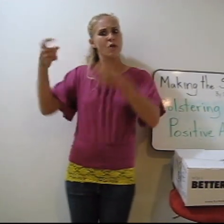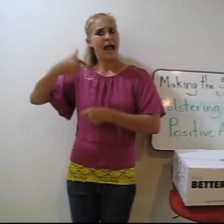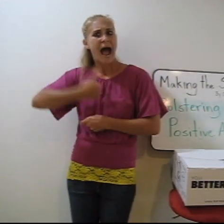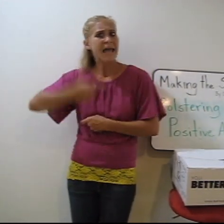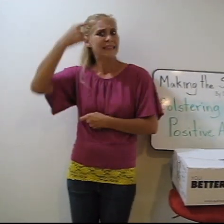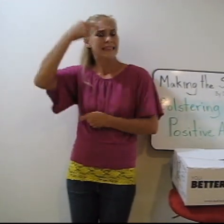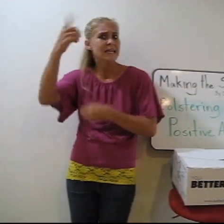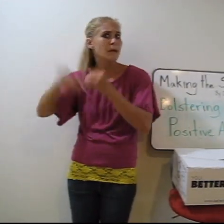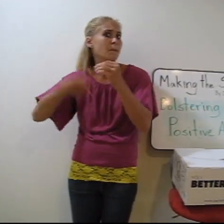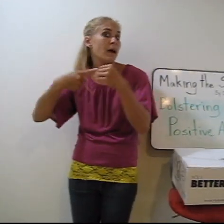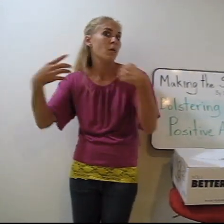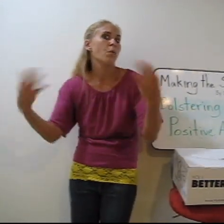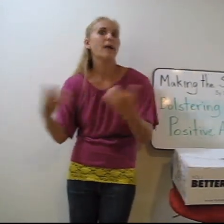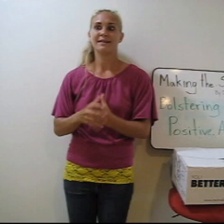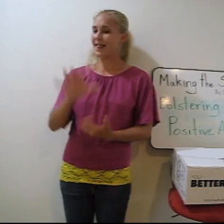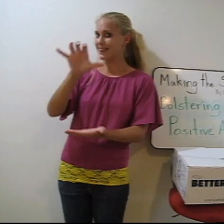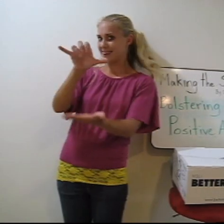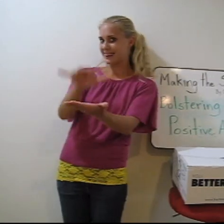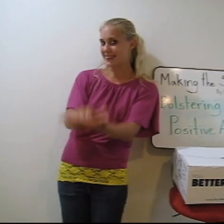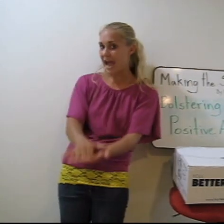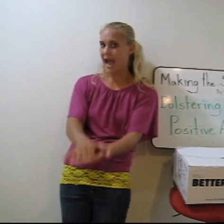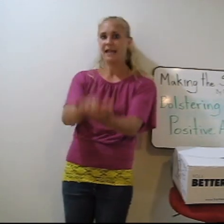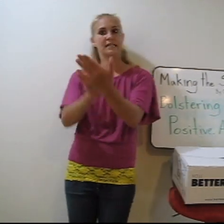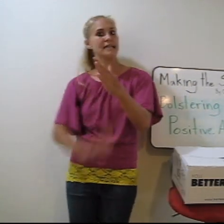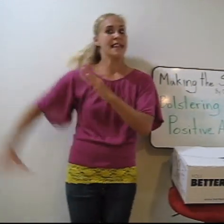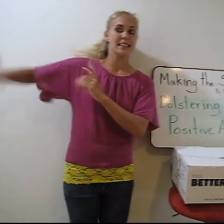That would seemingly be the all-important